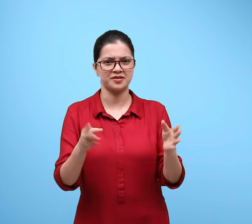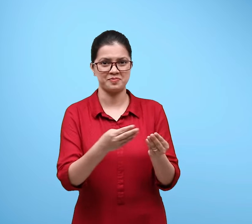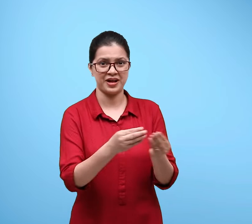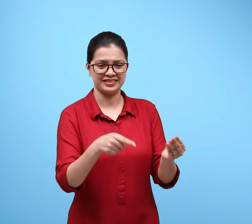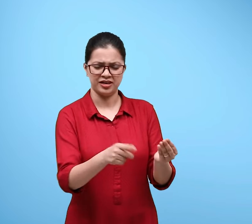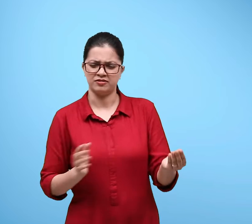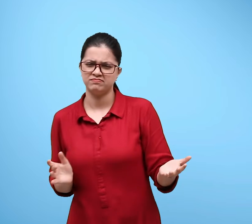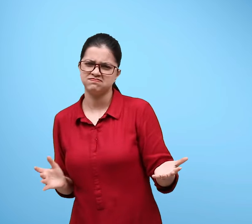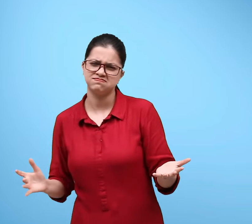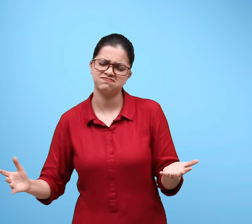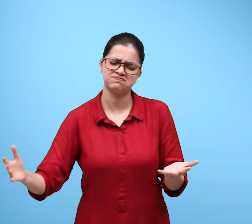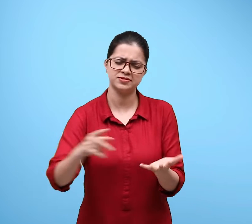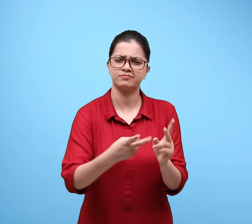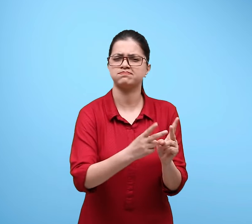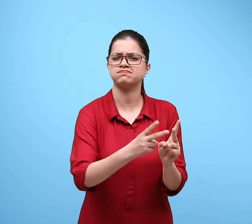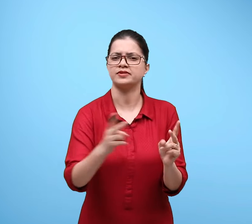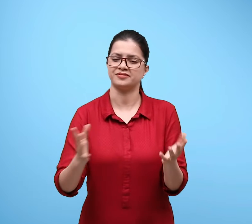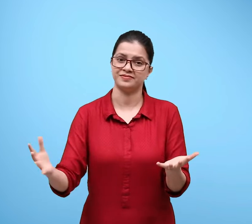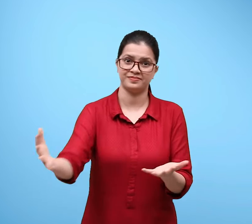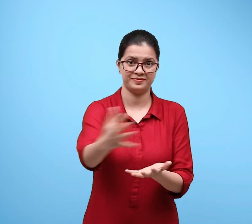Collect small pieces of different materials: